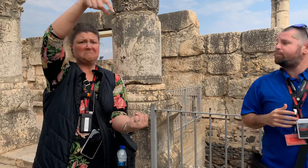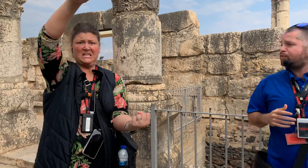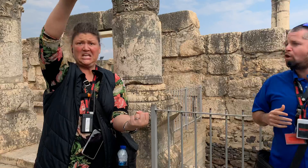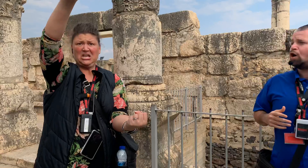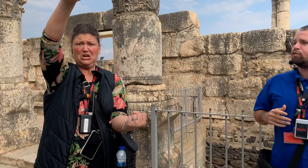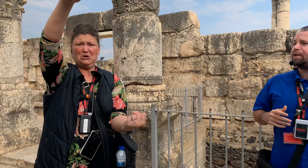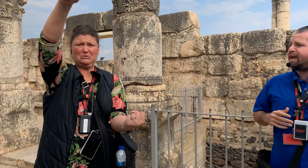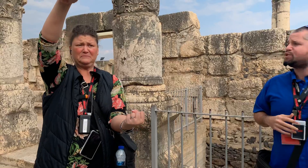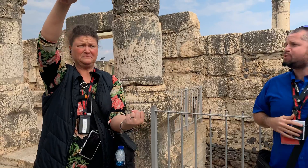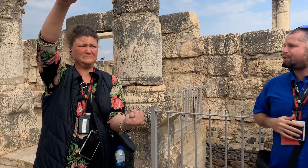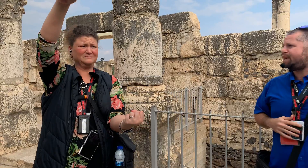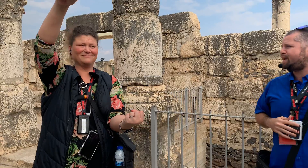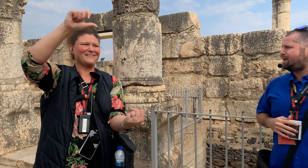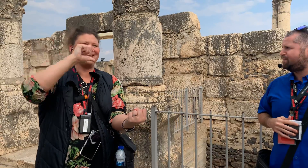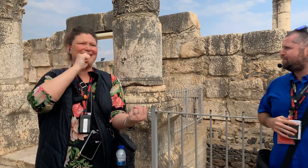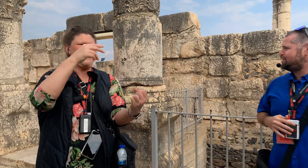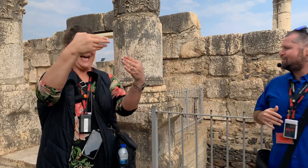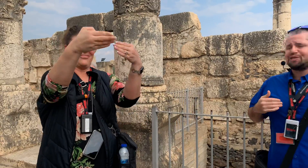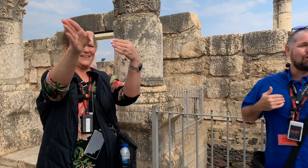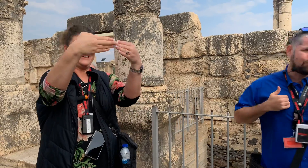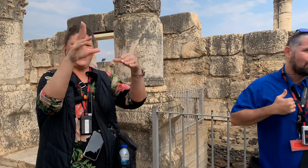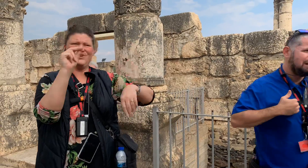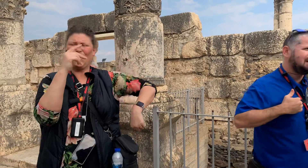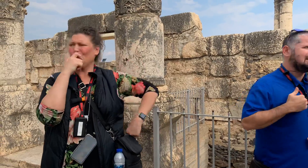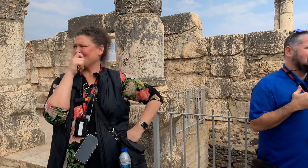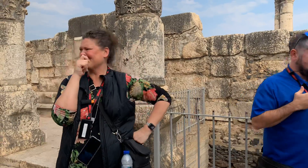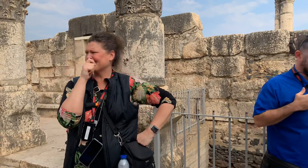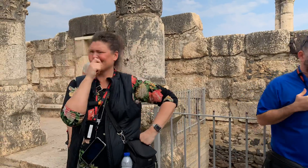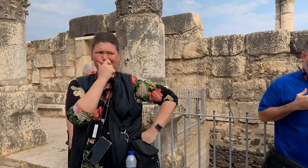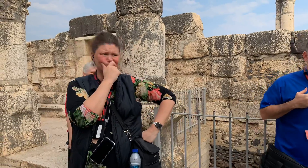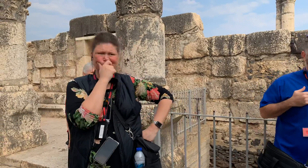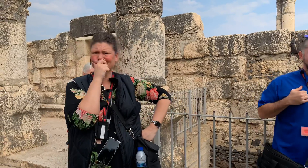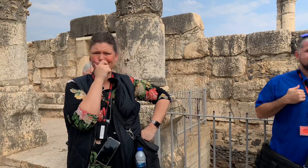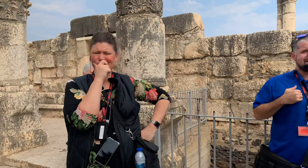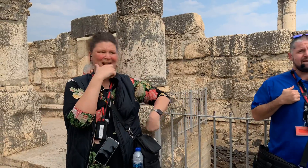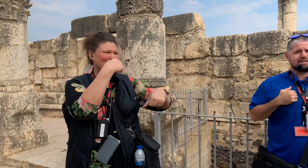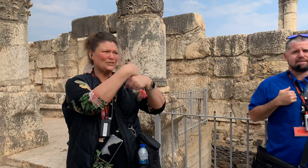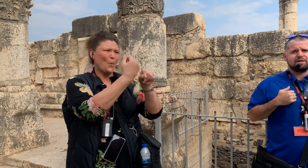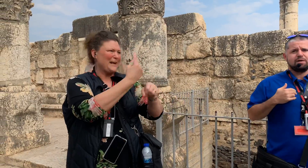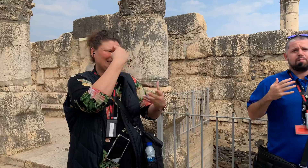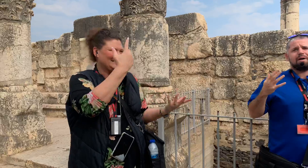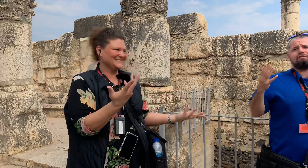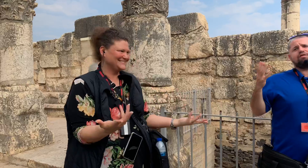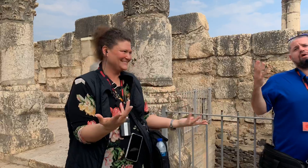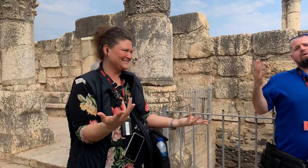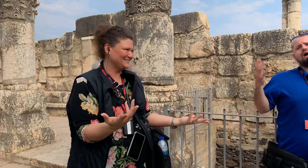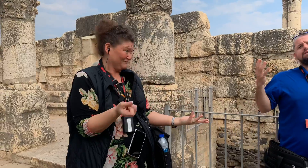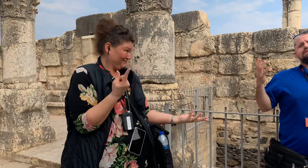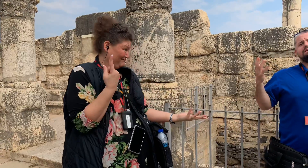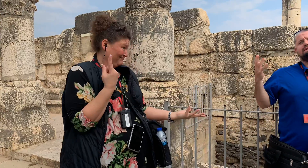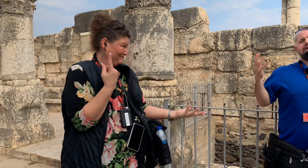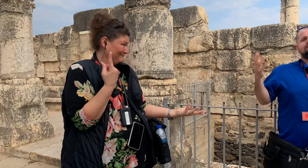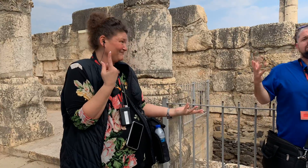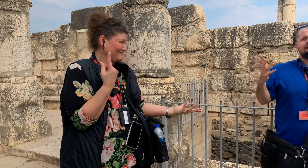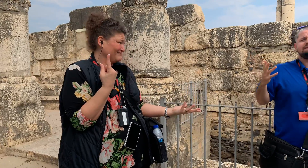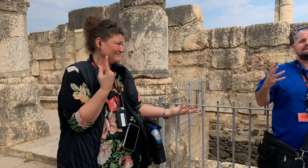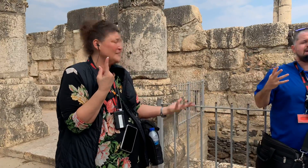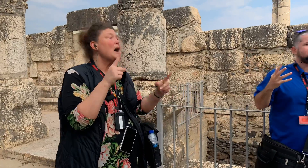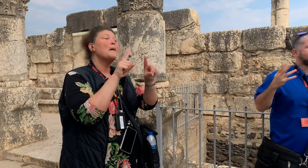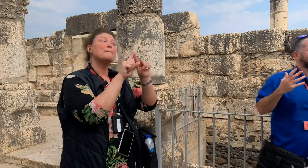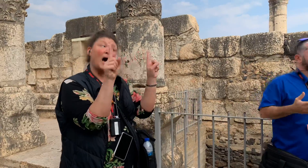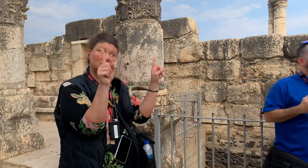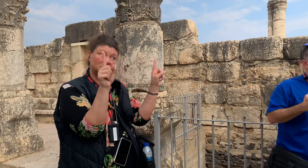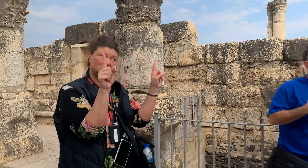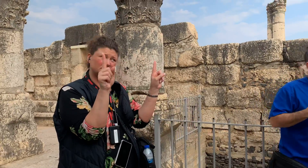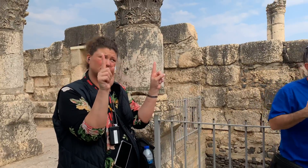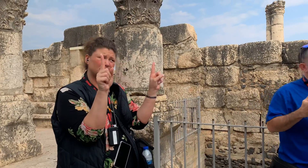Definitely not next to the gate. So for me, it doesn't make any sense. But guys, it makes